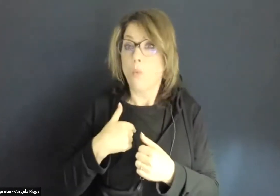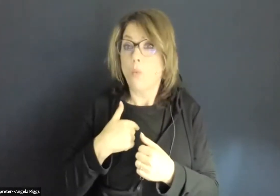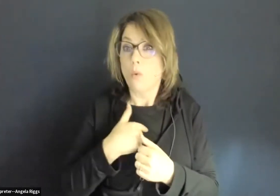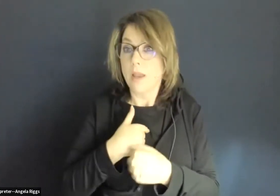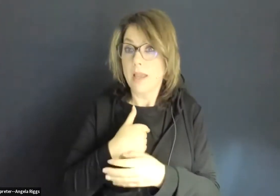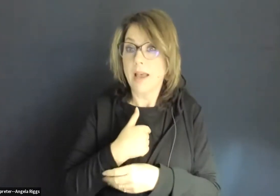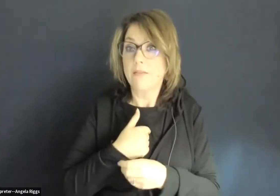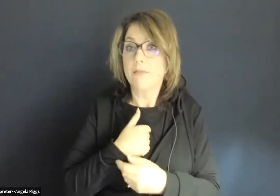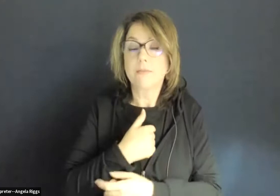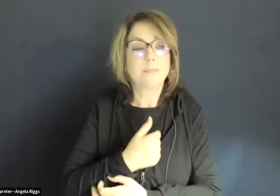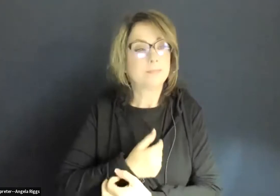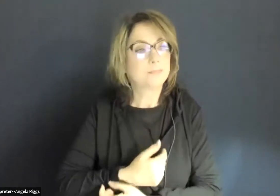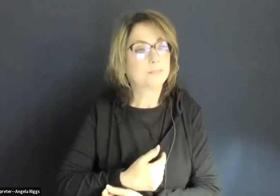monthly